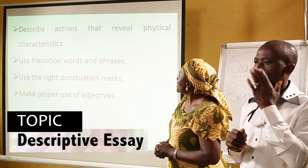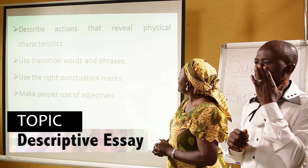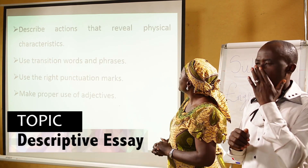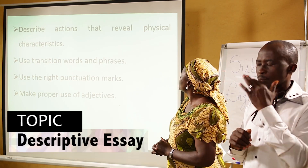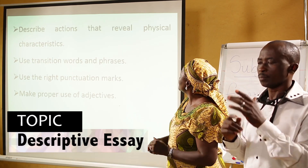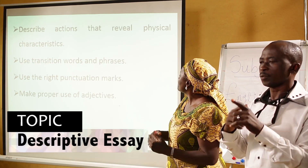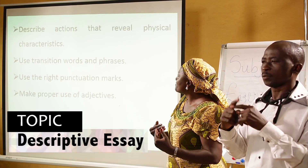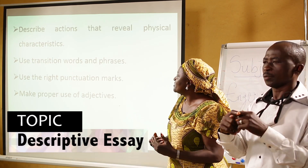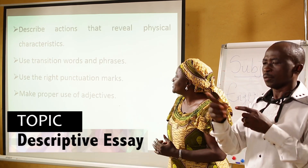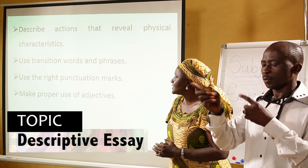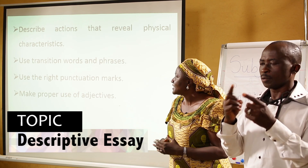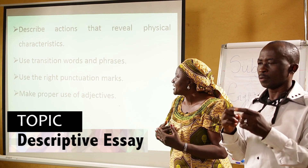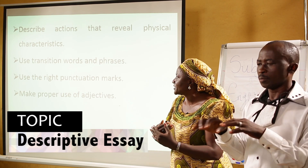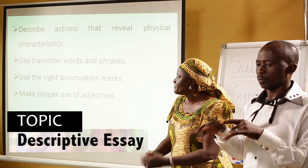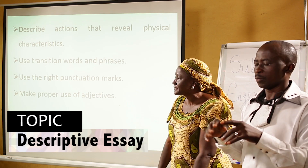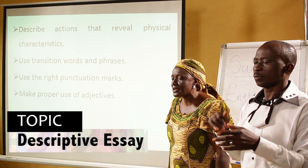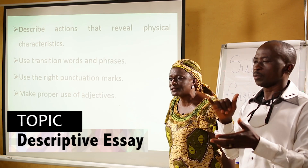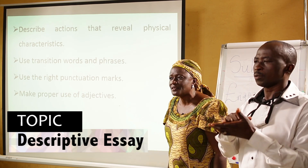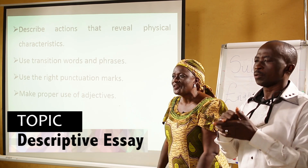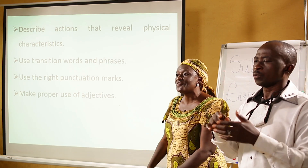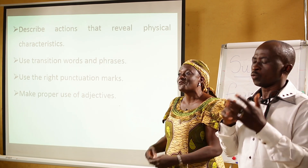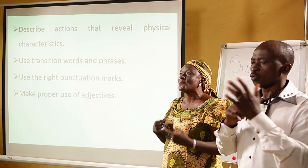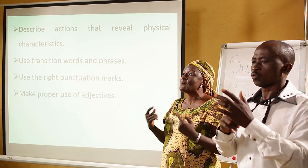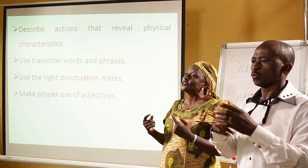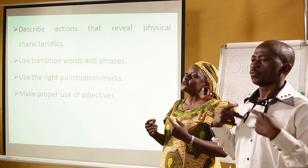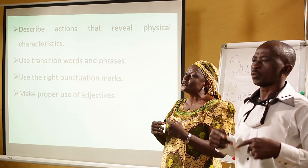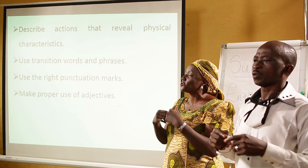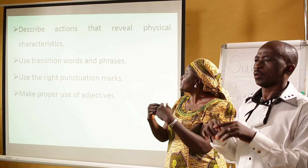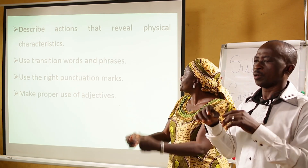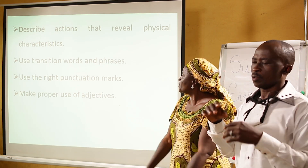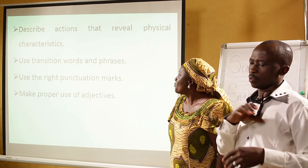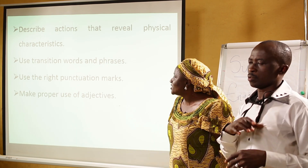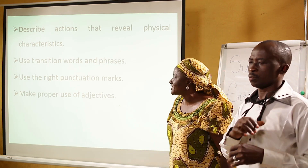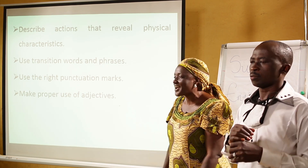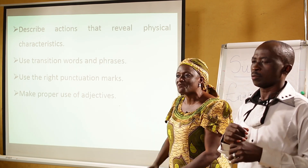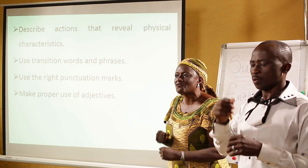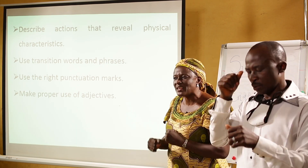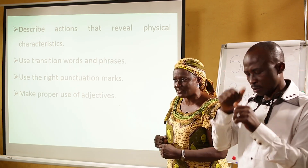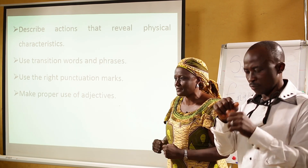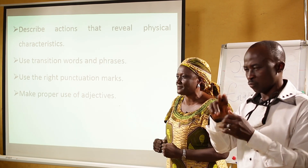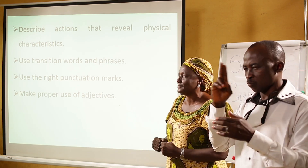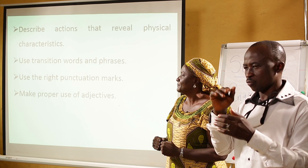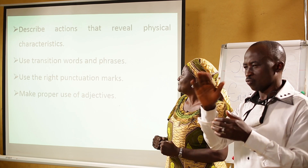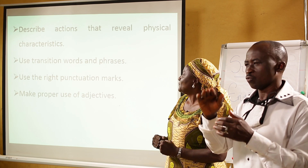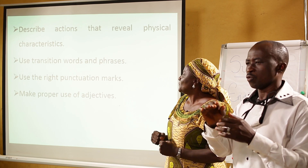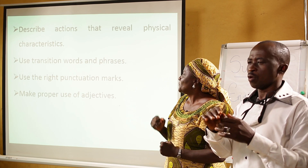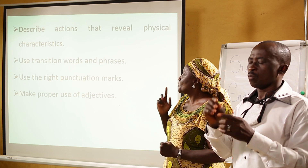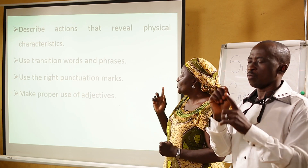Then, describe actions that reveal physical characteristics. Then remember to use your transition words and